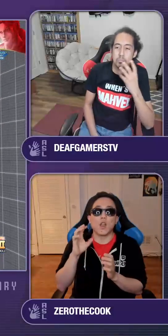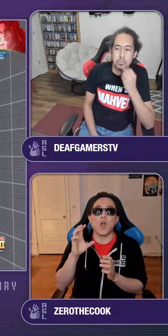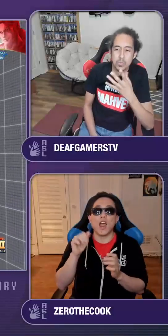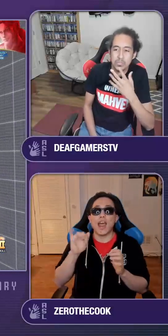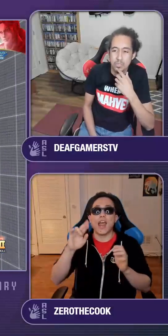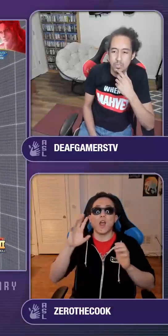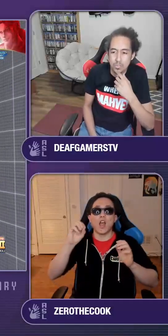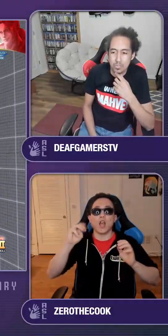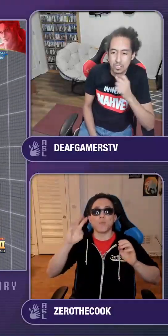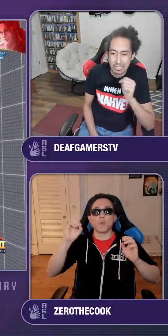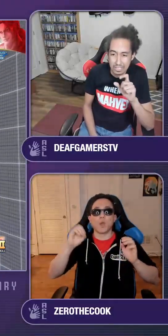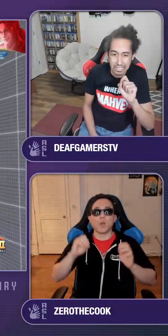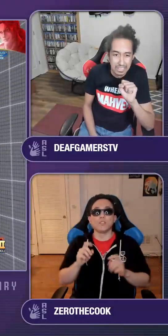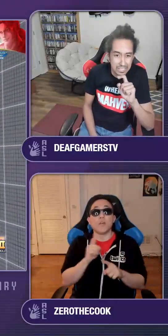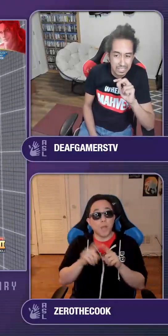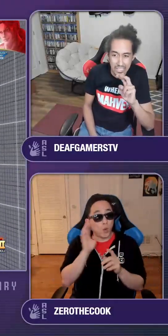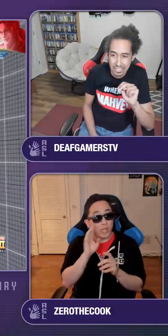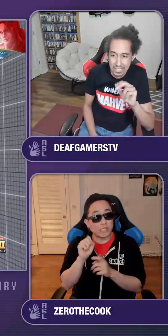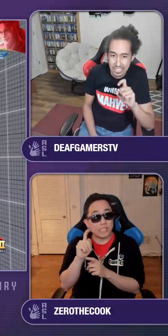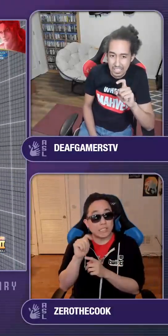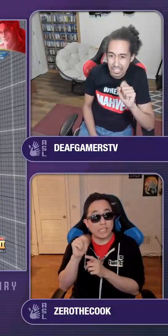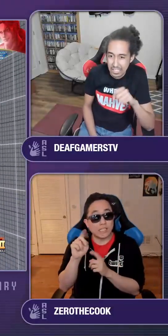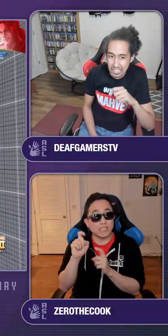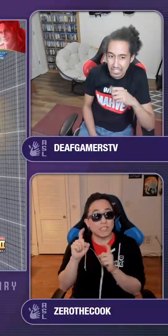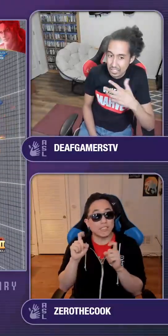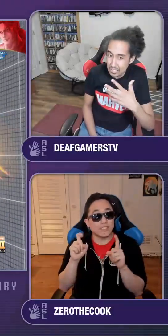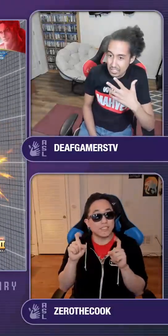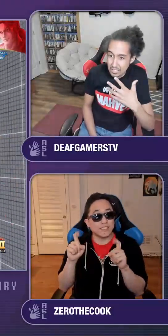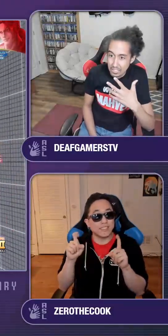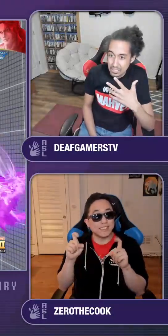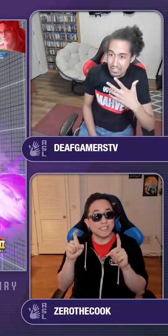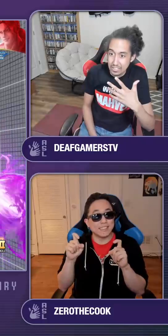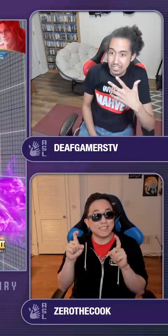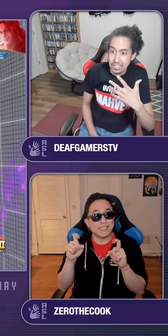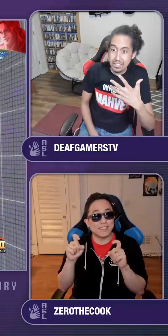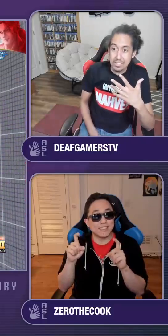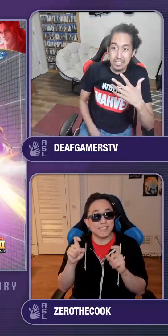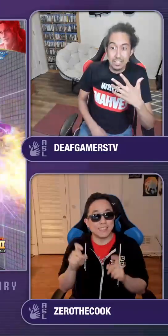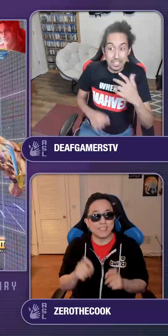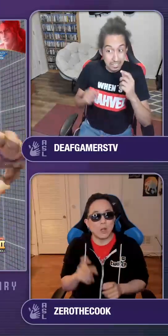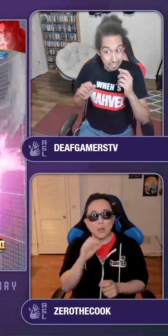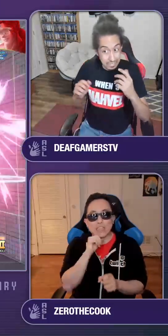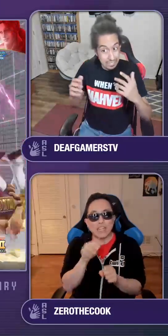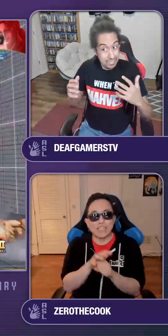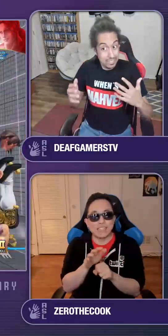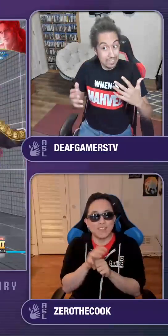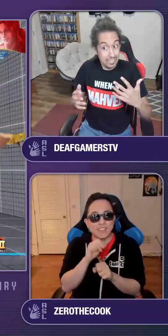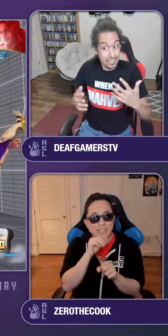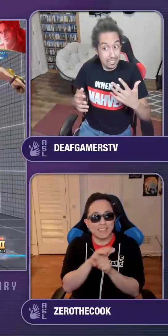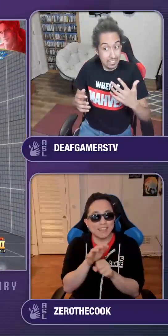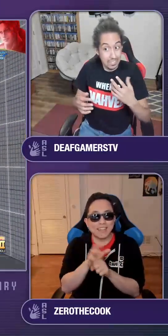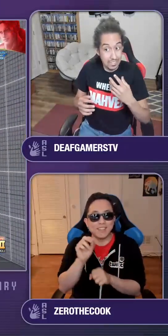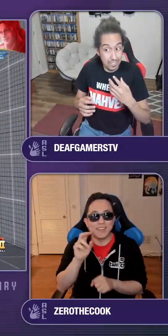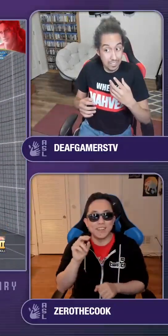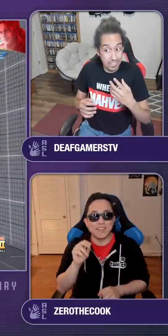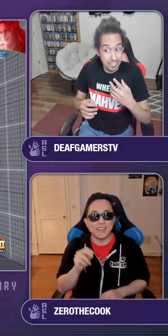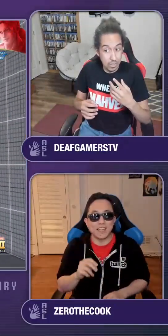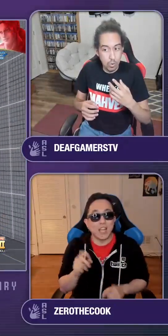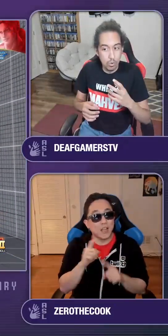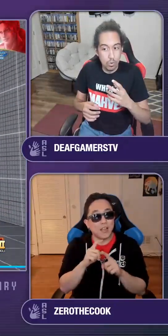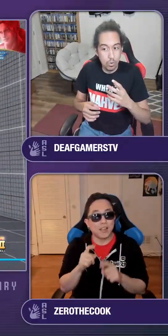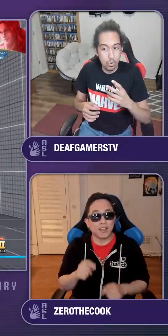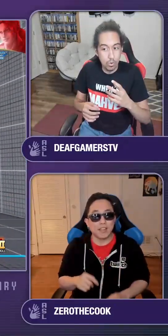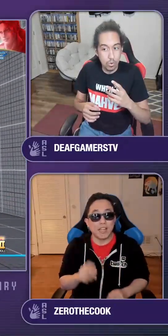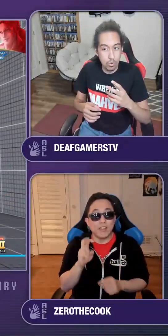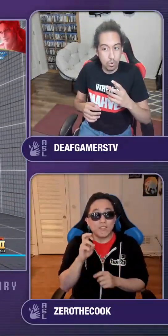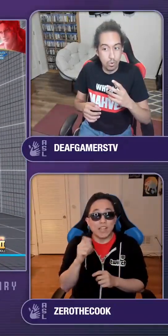That was nasty. Dirty. He could stun if he wanted to. I don't think he's he's going to do it quite yet. No. He wants the